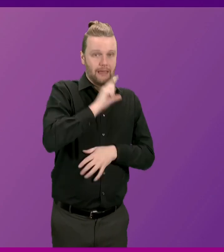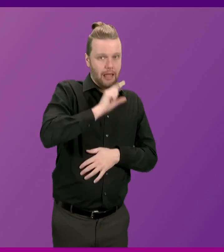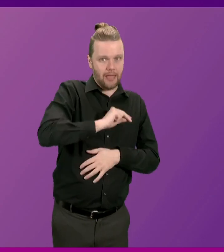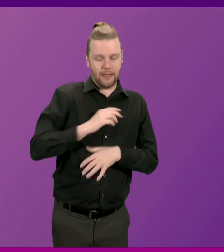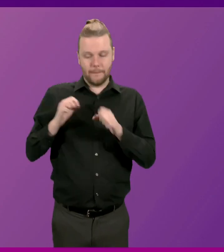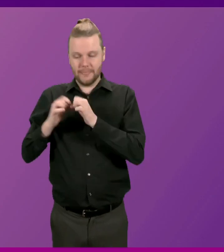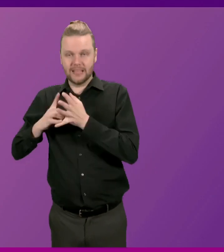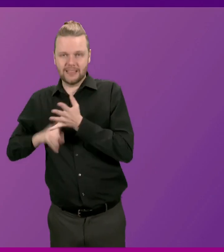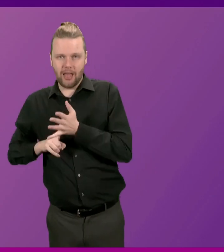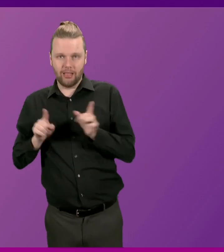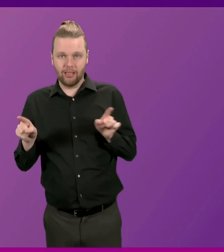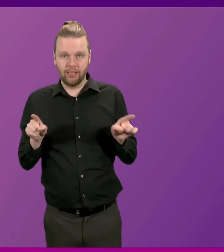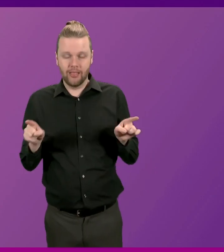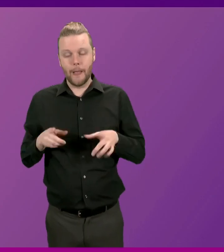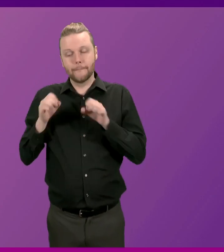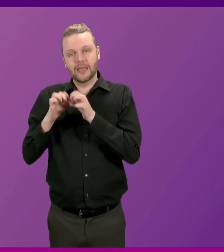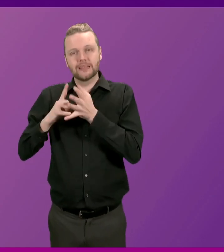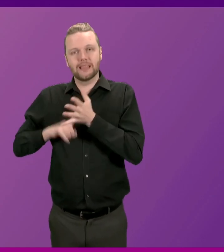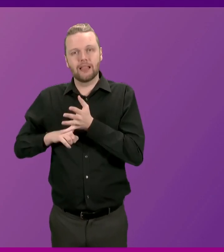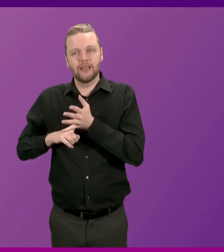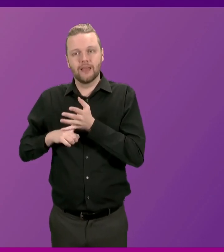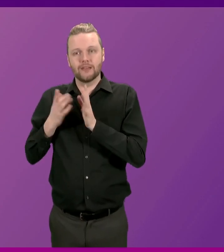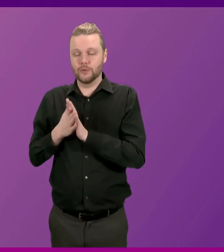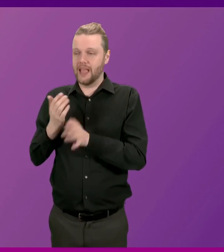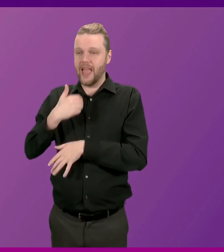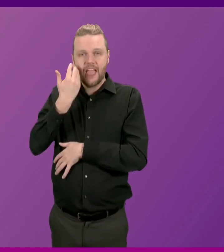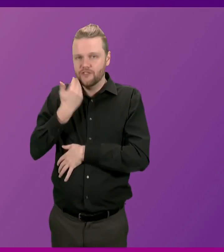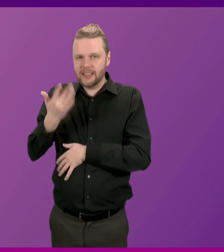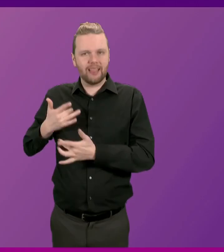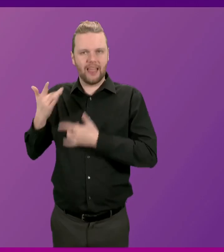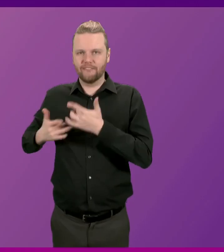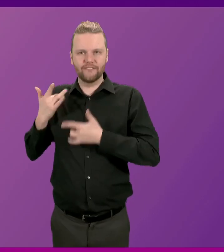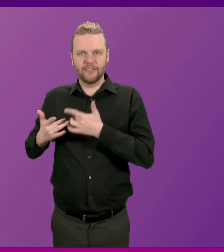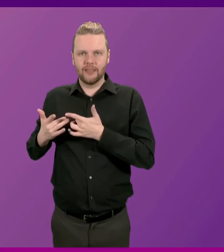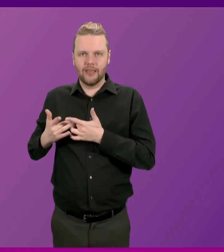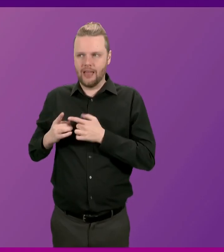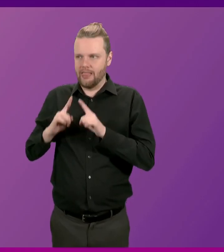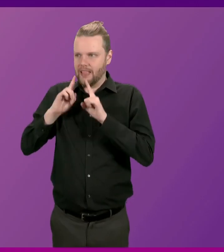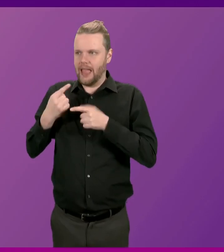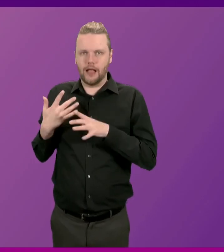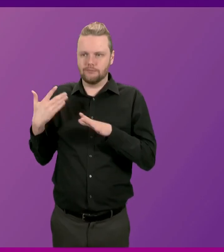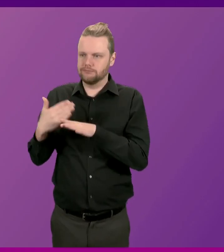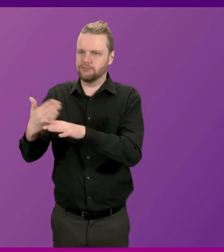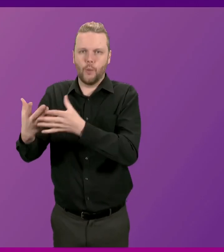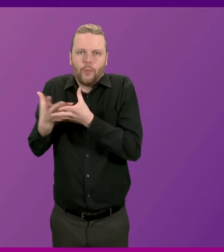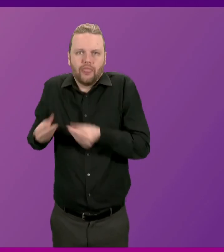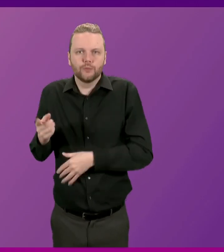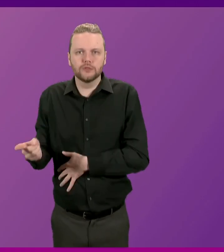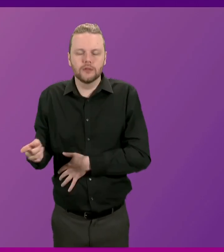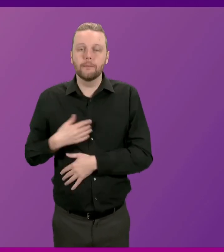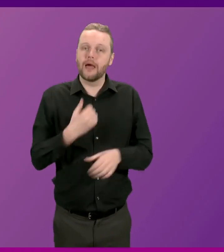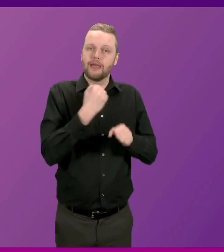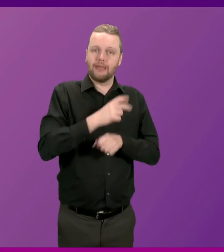BSL users is that BSL users use BSL in their everyday lives. They can't function without BSL. Whereas